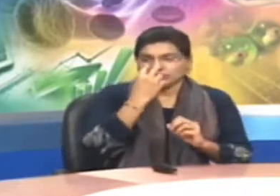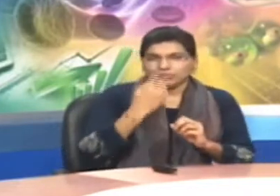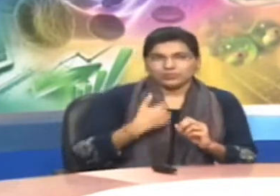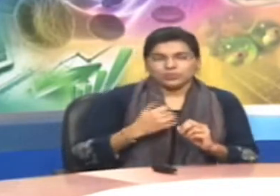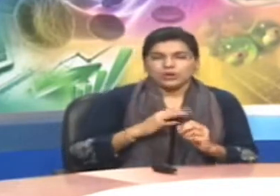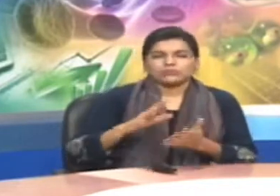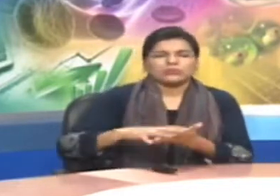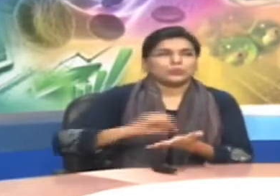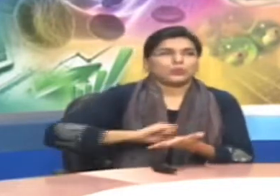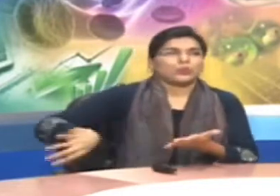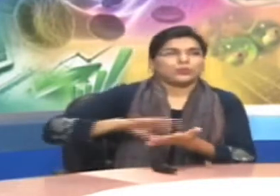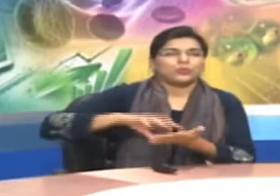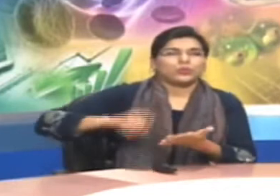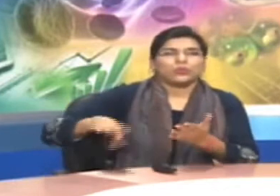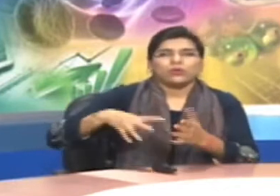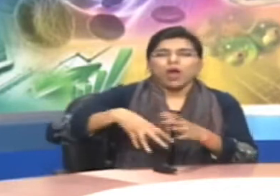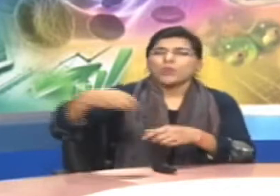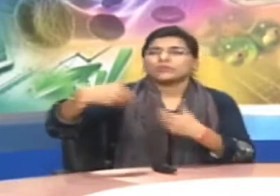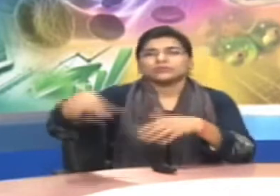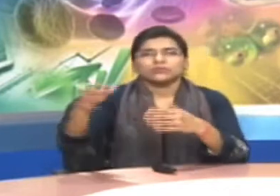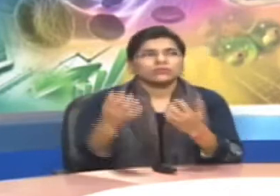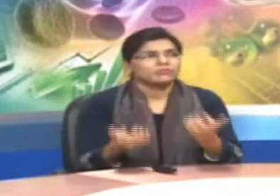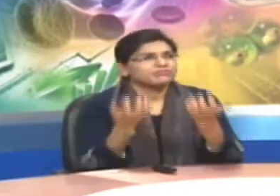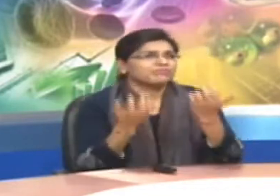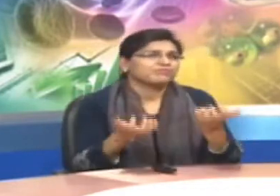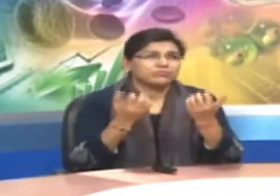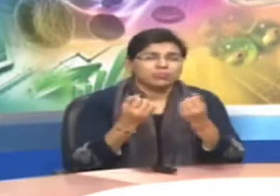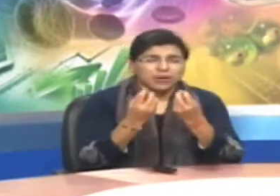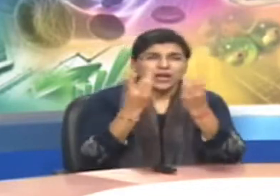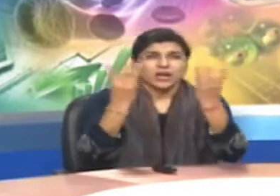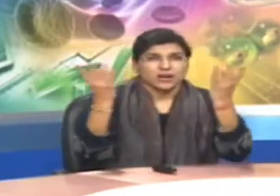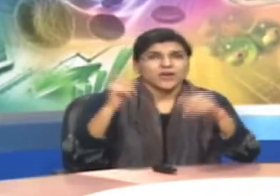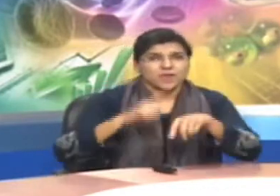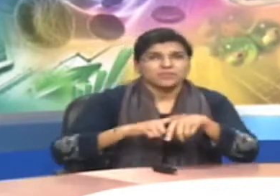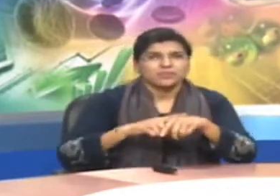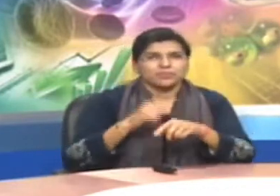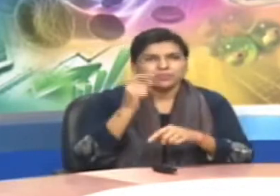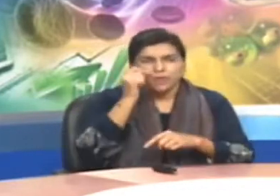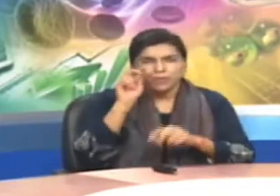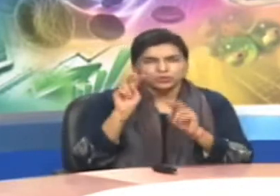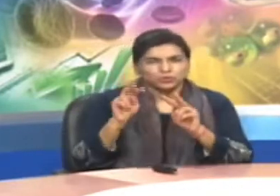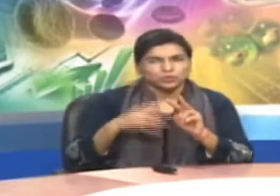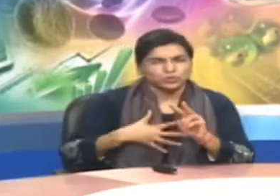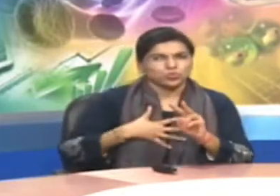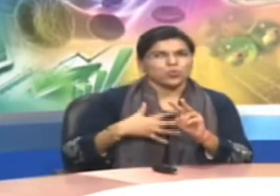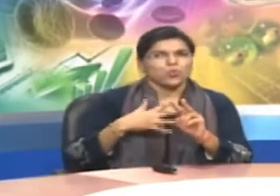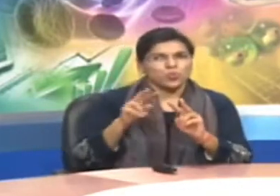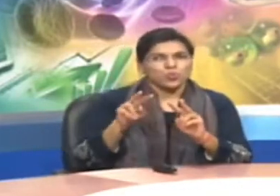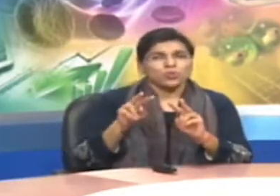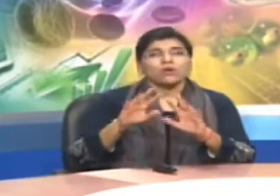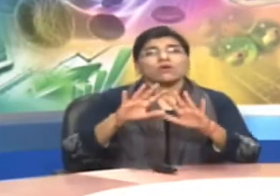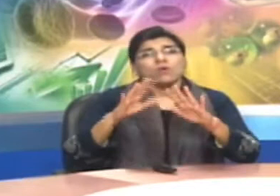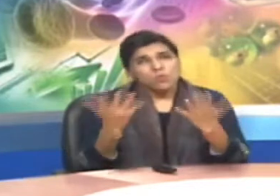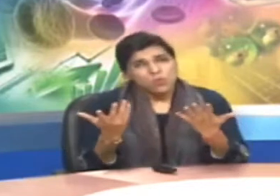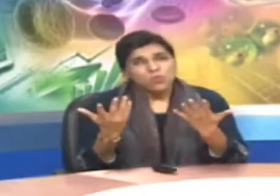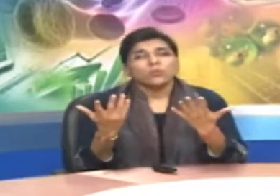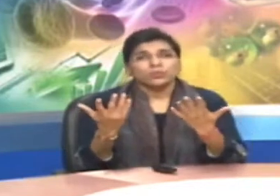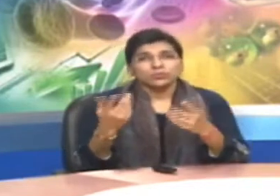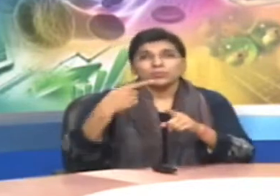literature on blindness. He learned that almost all India's